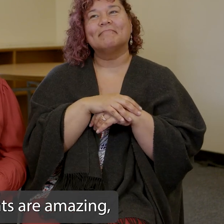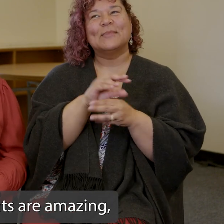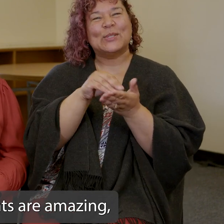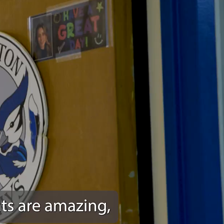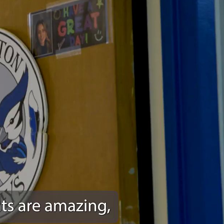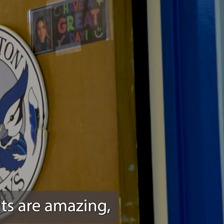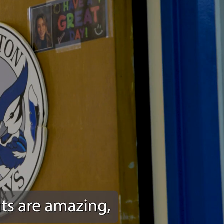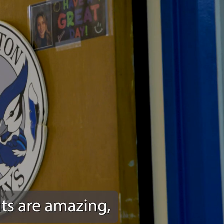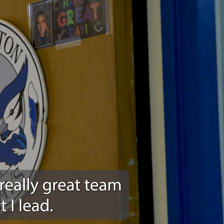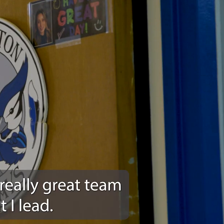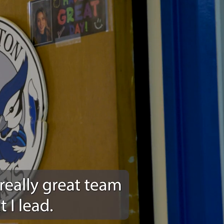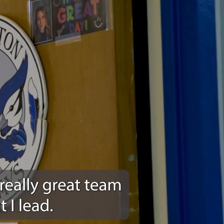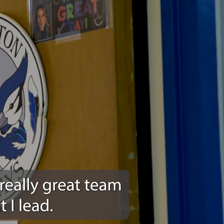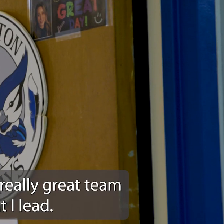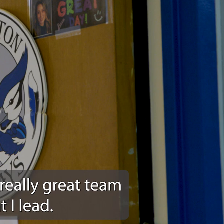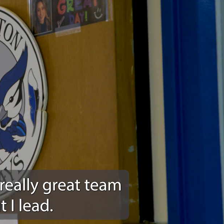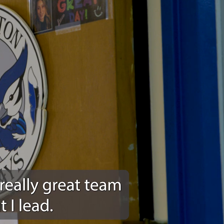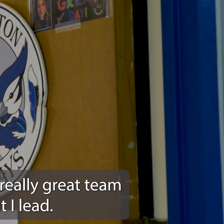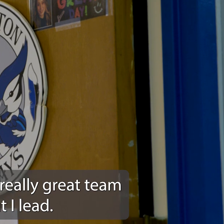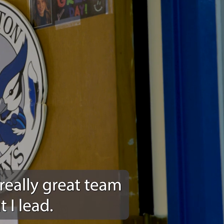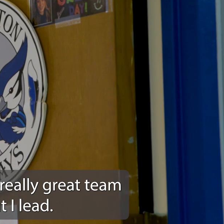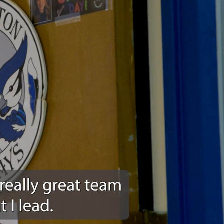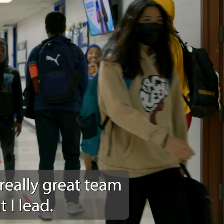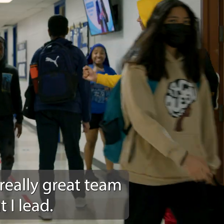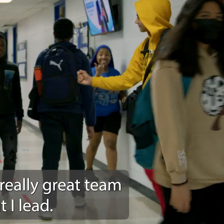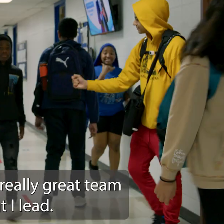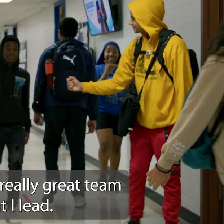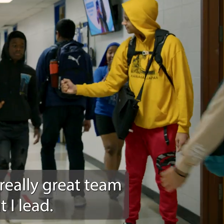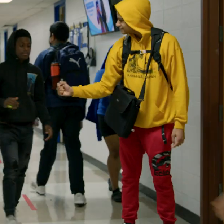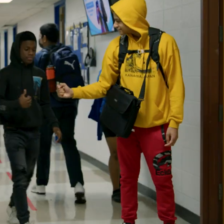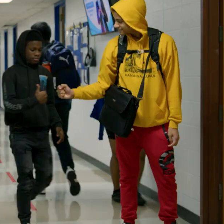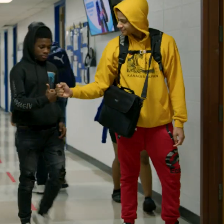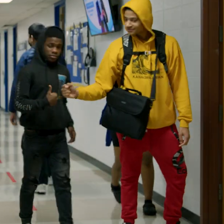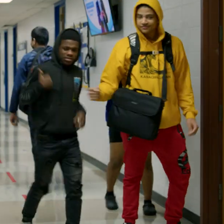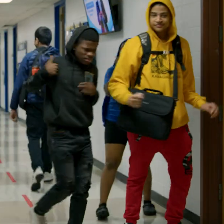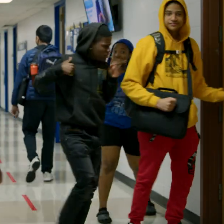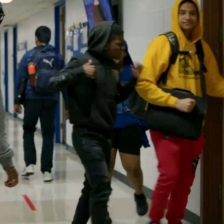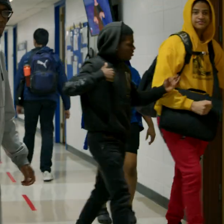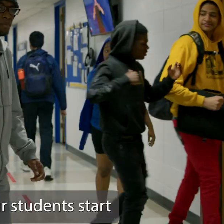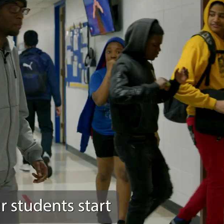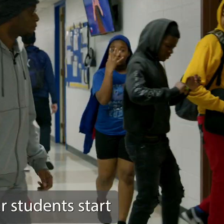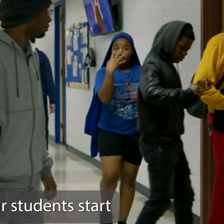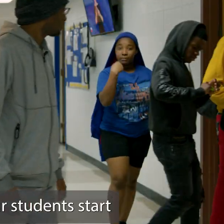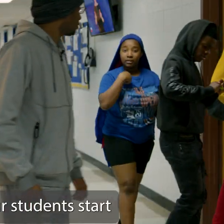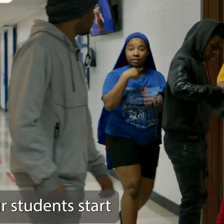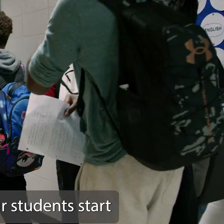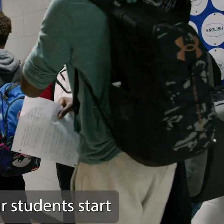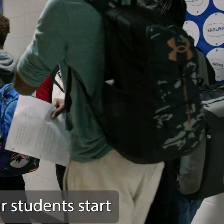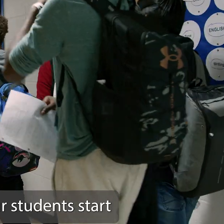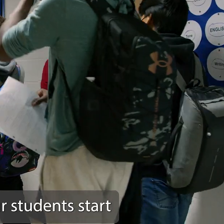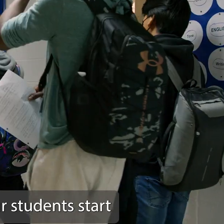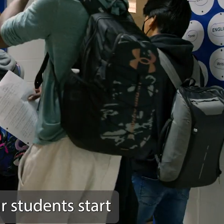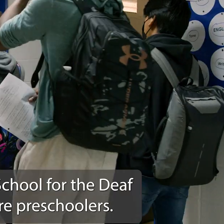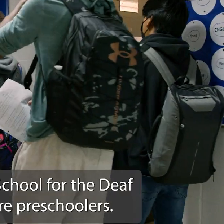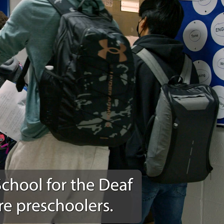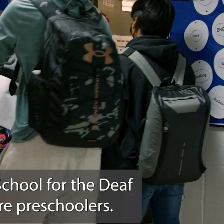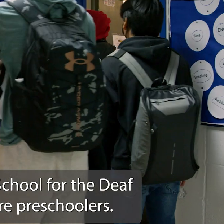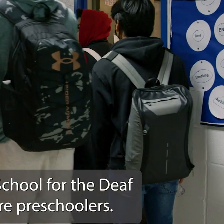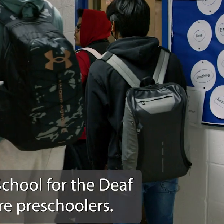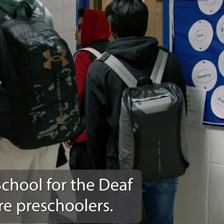amazing and I have a really great team that I lead. Many of our students start at Lexington School